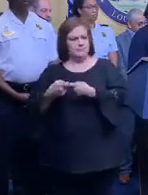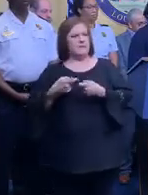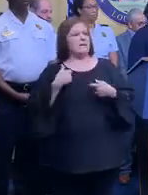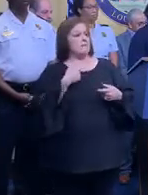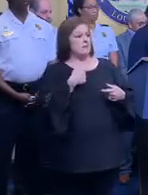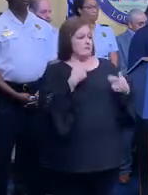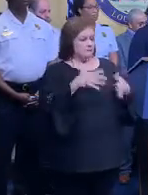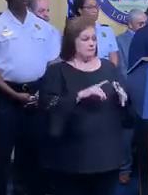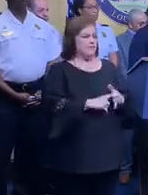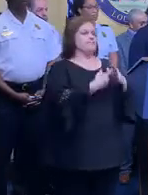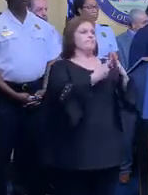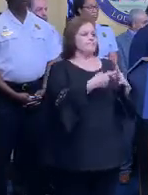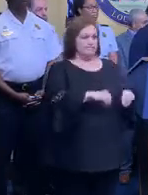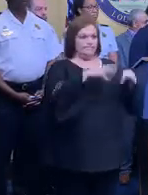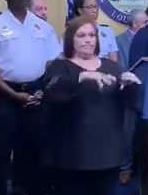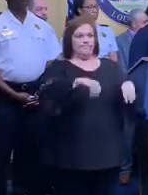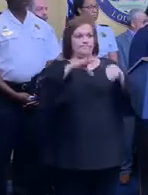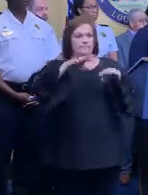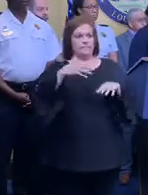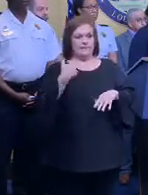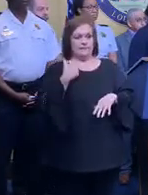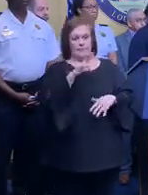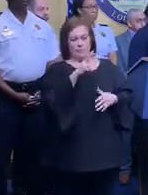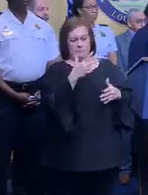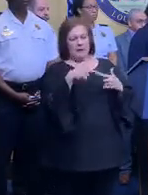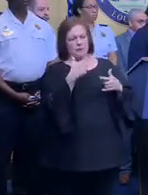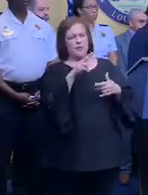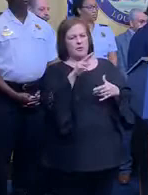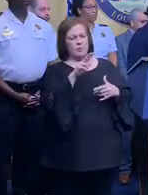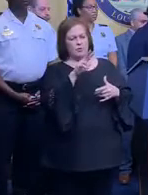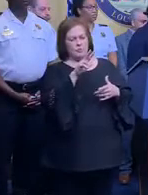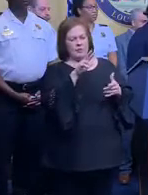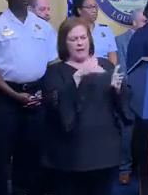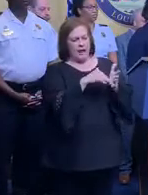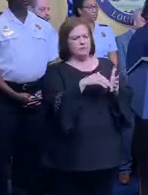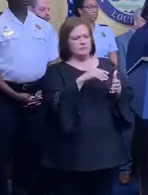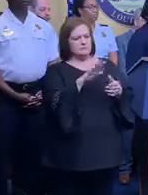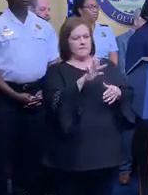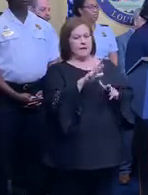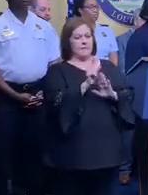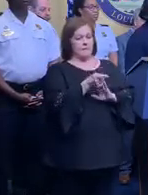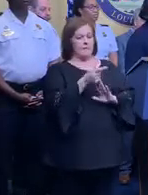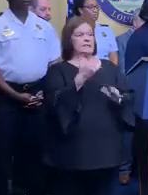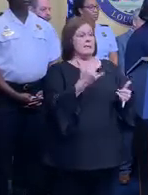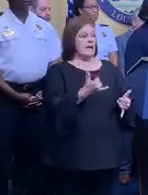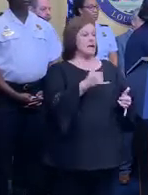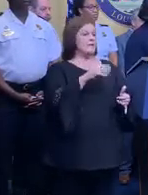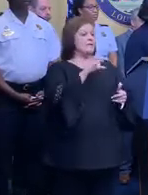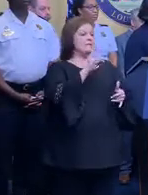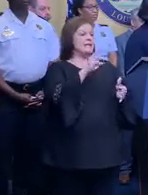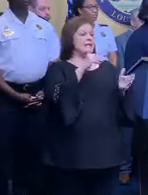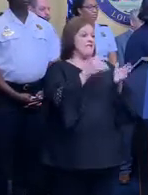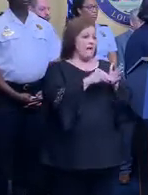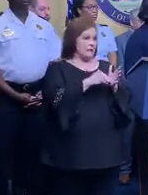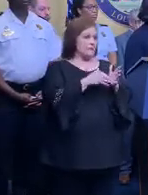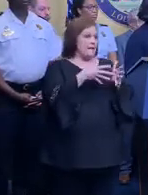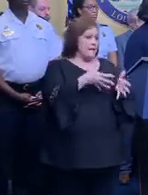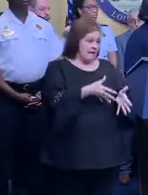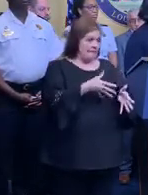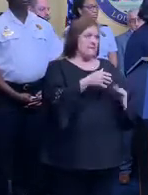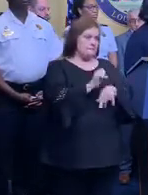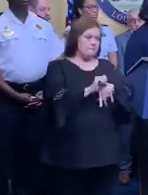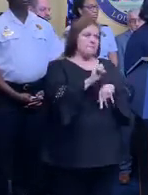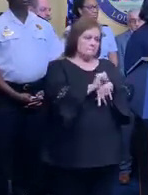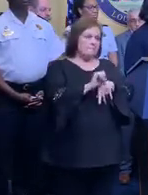restored 3,400 as of, I think the last report I had was about 45 minutes ago, and we have 6,600 remaining, and we're working on